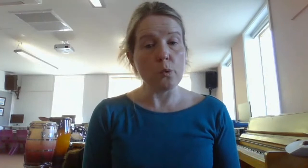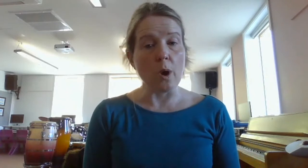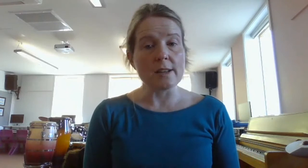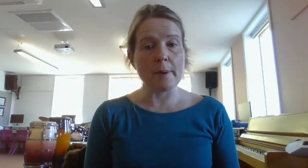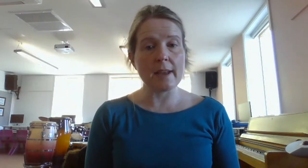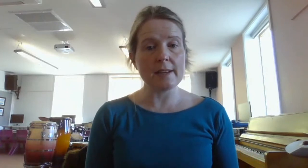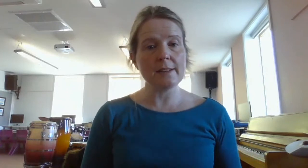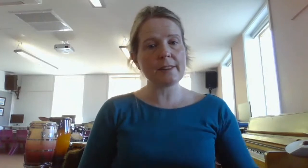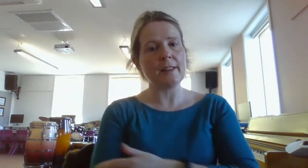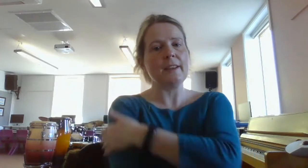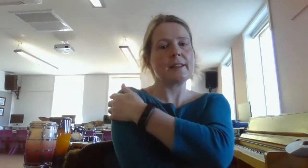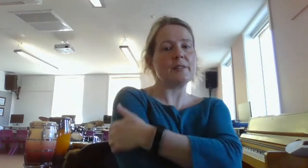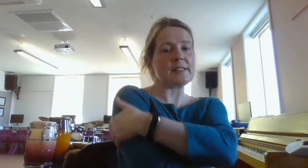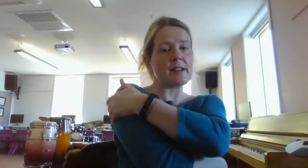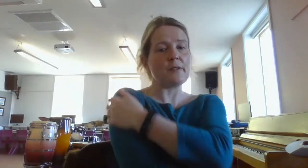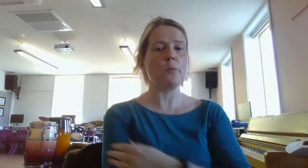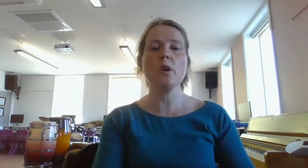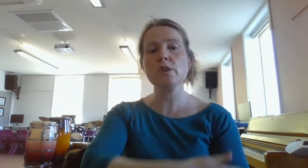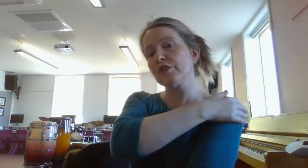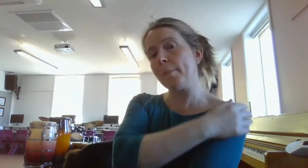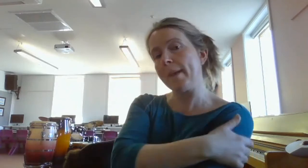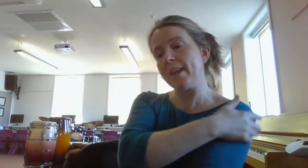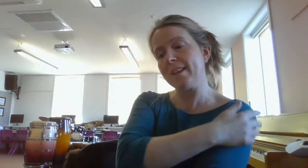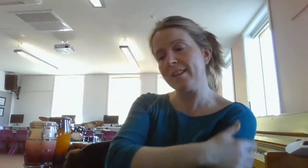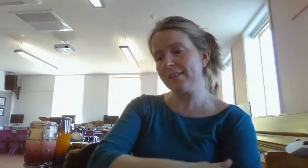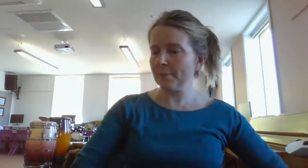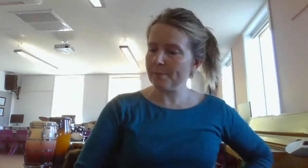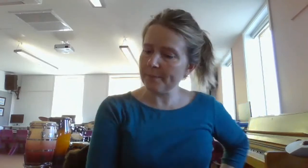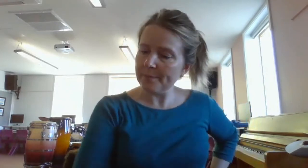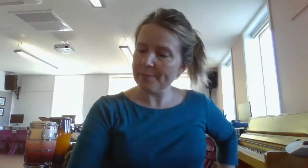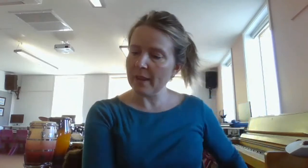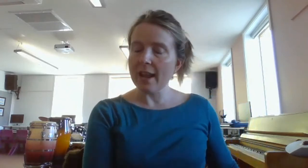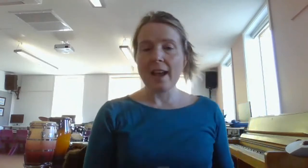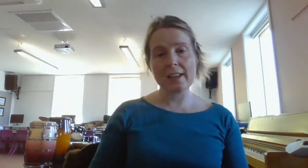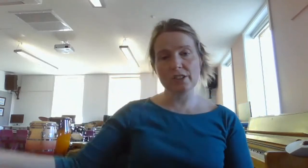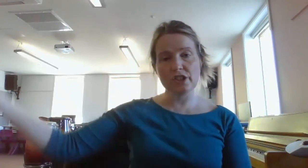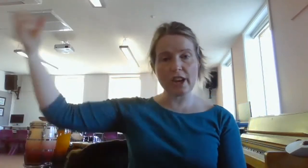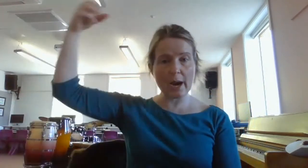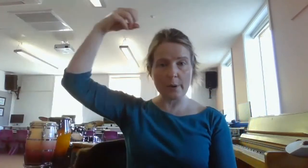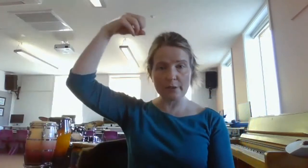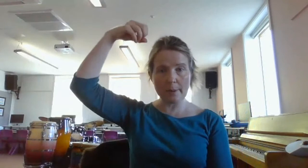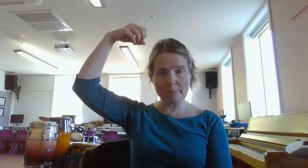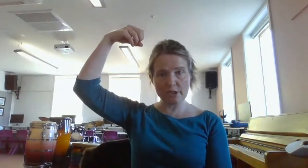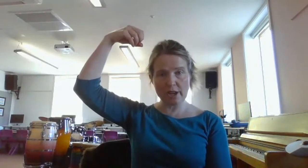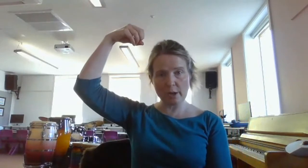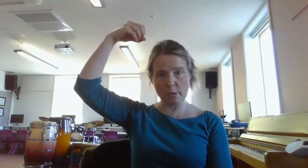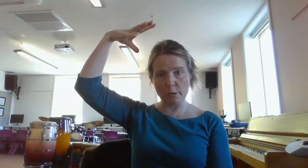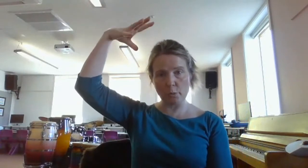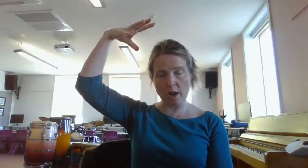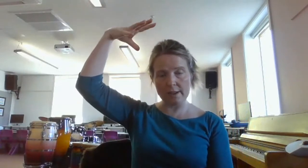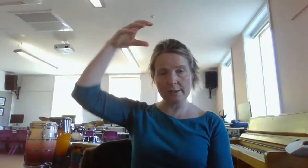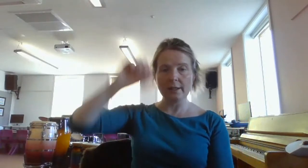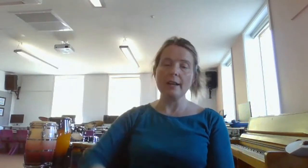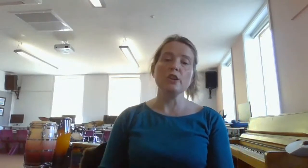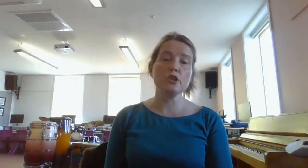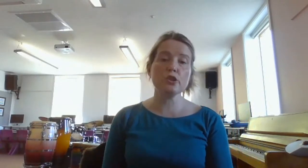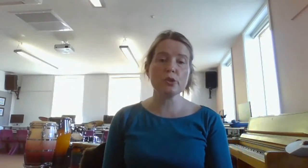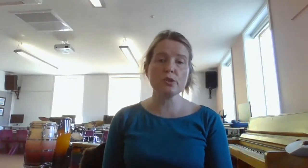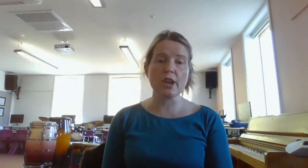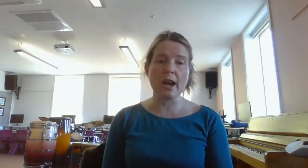To bathe. Give yourself a wash. To bathe. And to shower. Remember, shower was 1. To